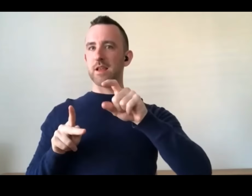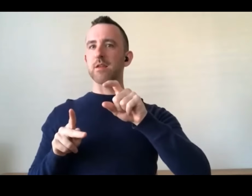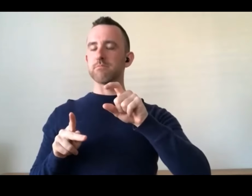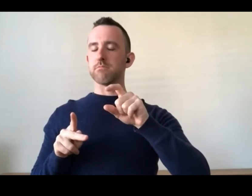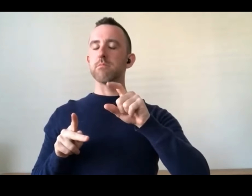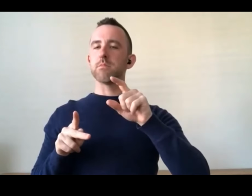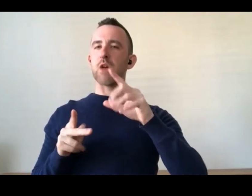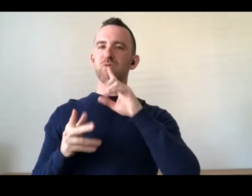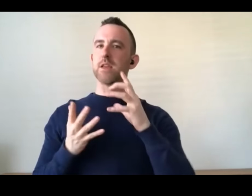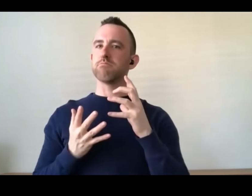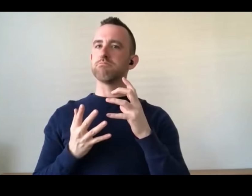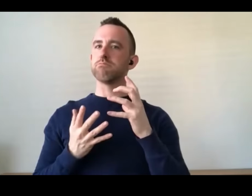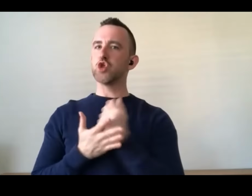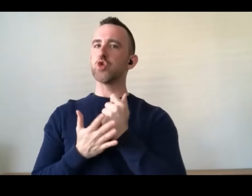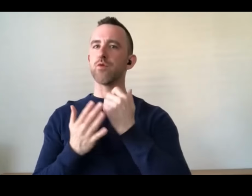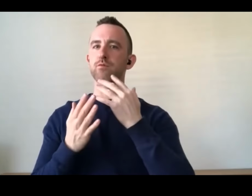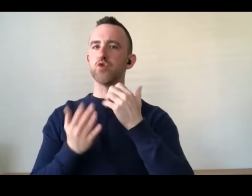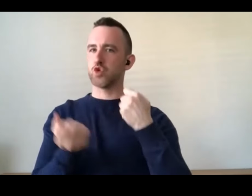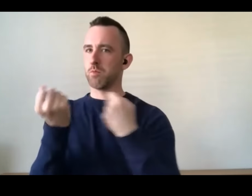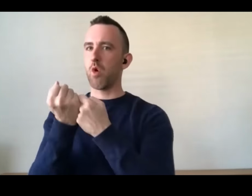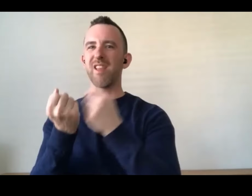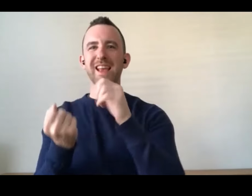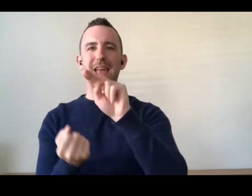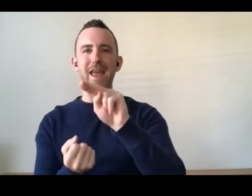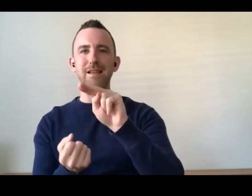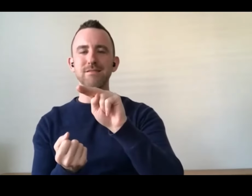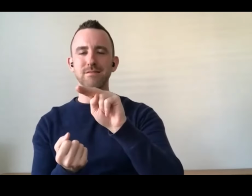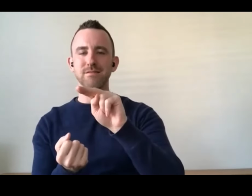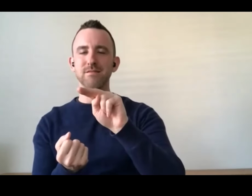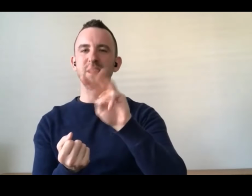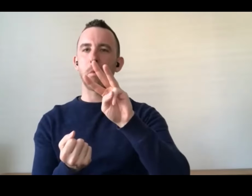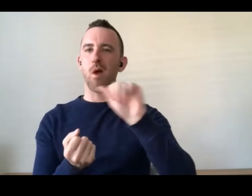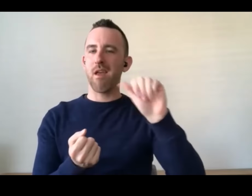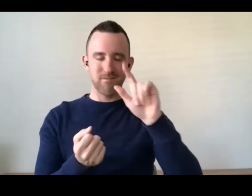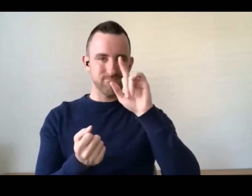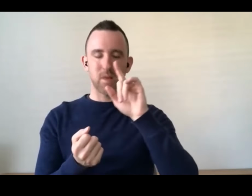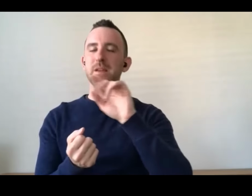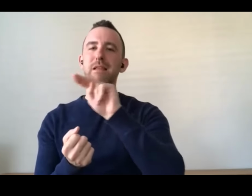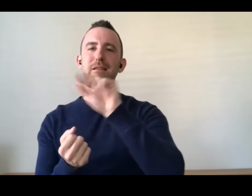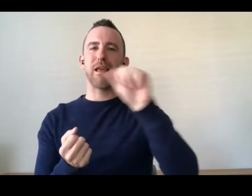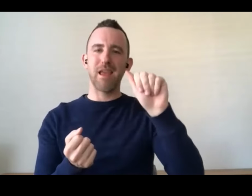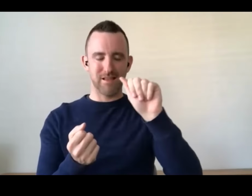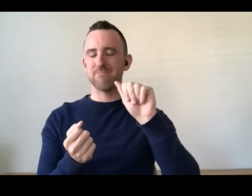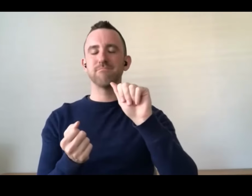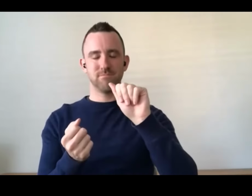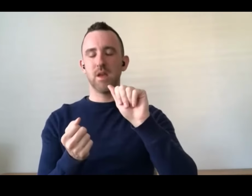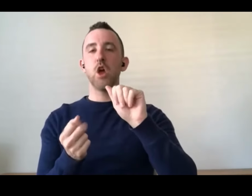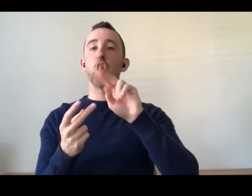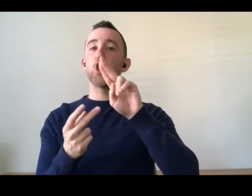support, including the NAAC Legal Defense Fund, No Kid Hungry,